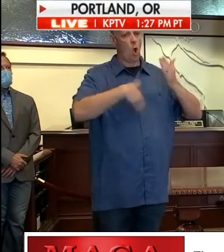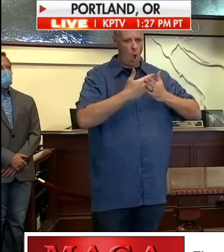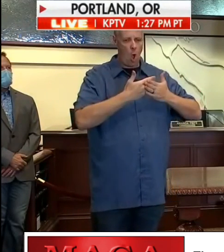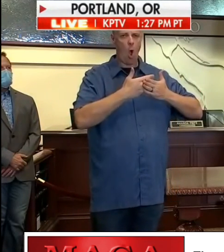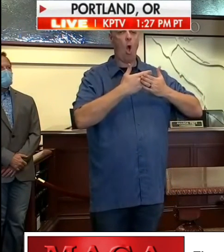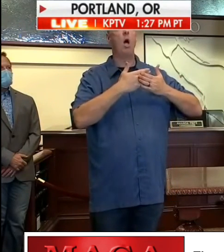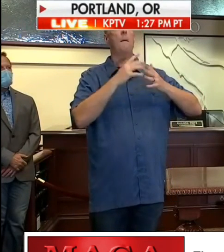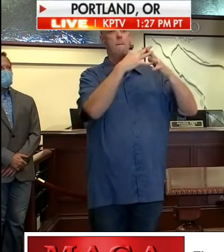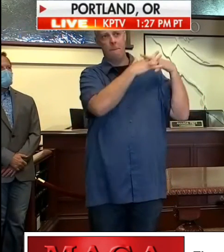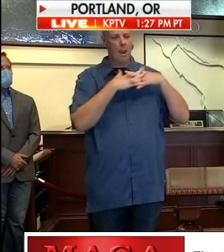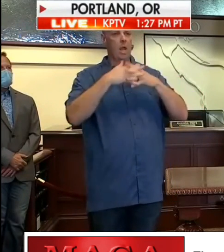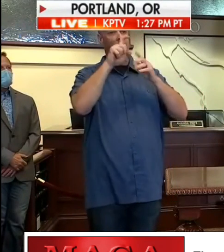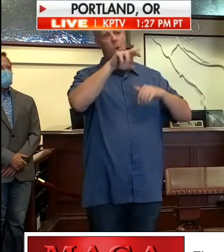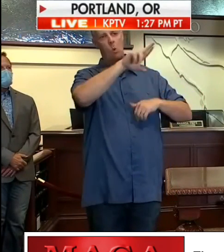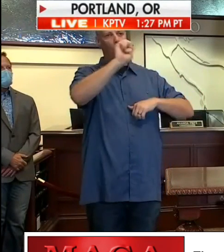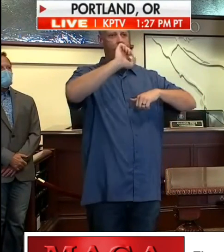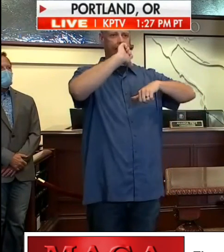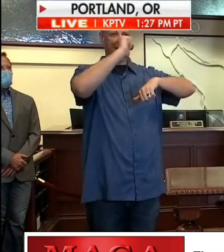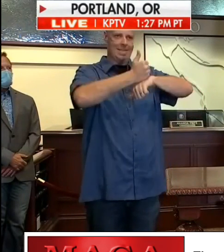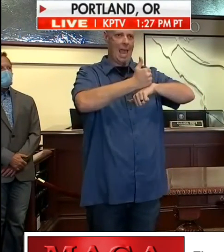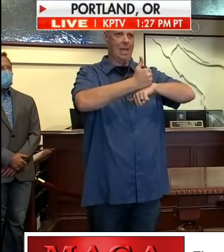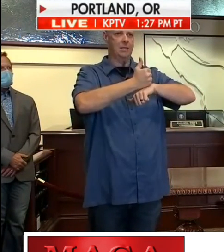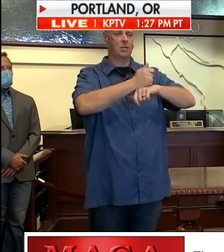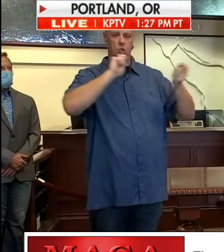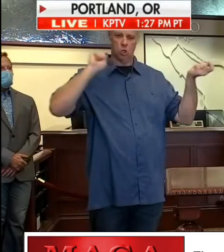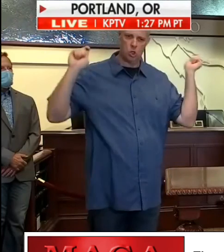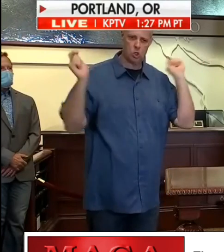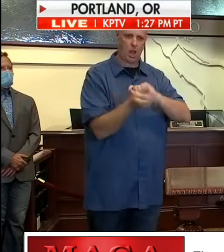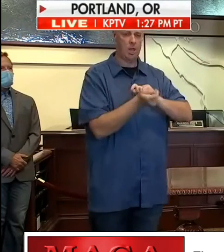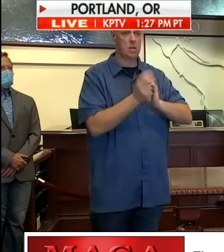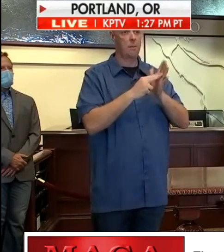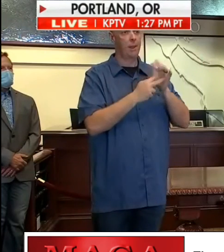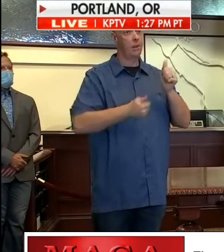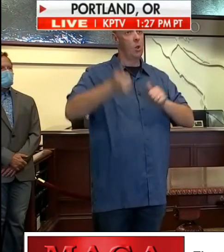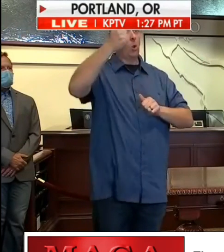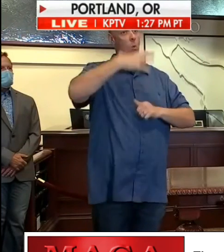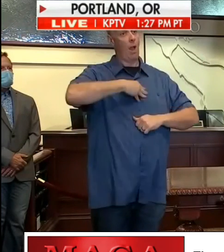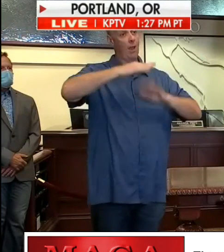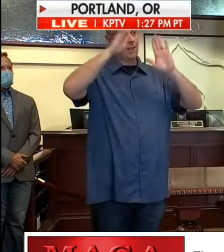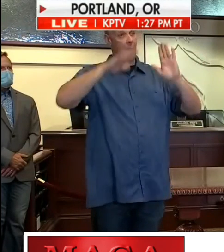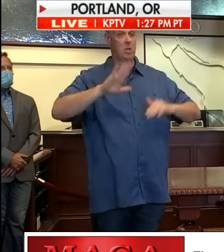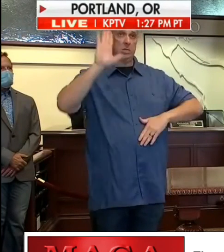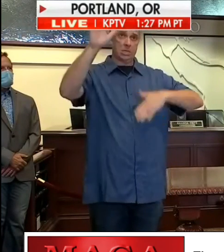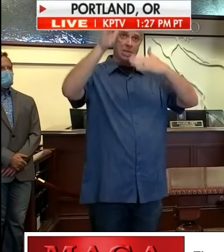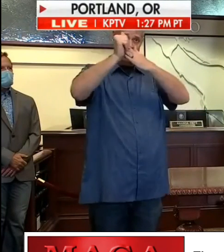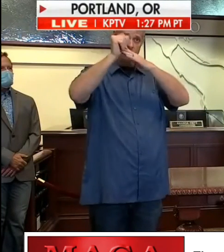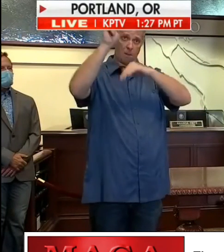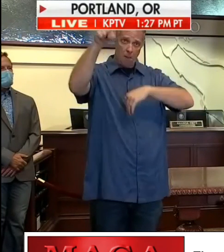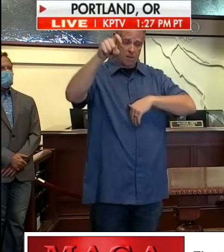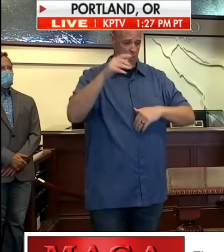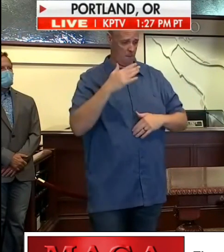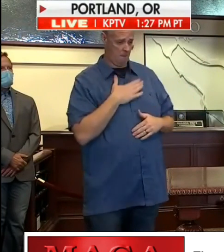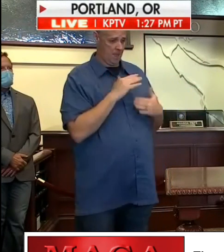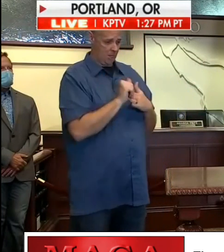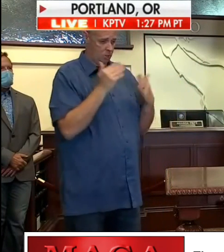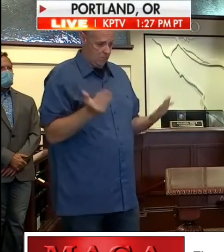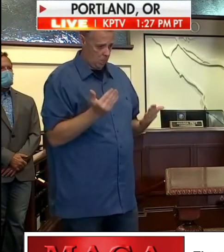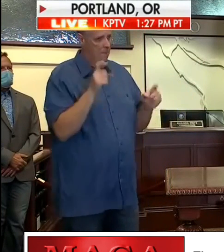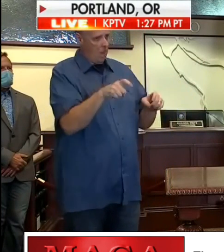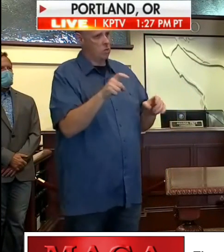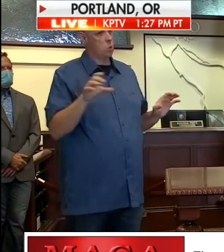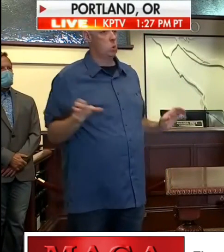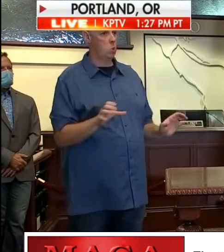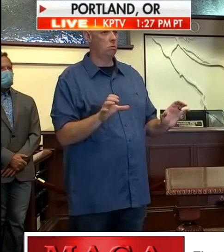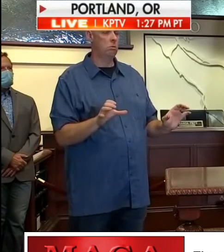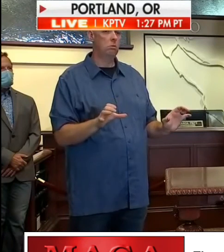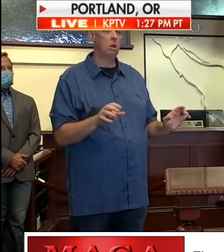reset, and America needs to reset. And it's going to take his leadership in the White House, and it's going to take my leadership here in City Hall to get it done. And so